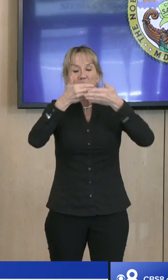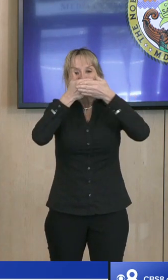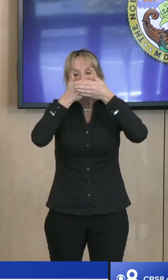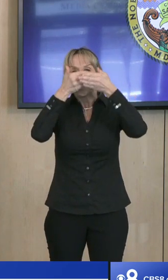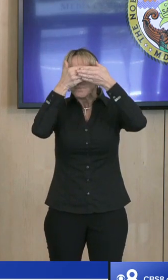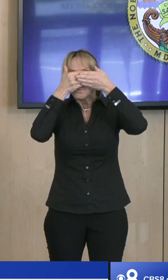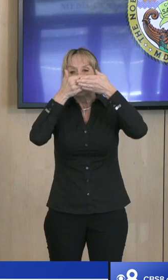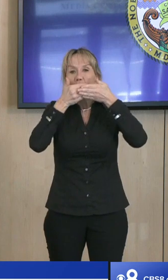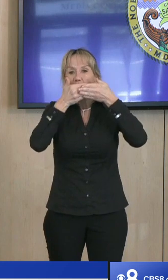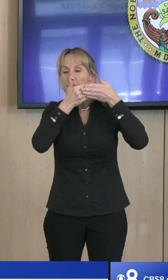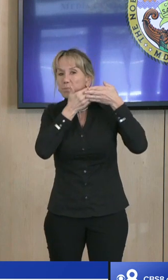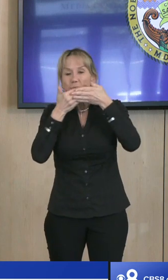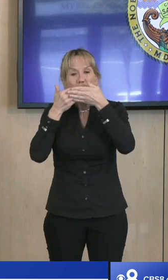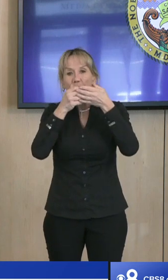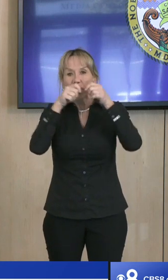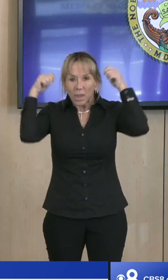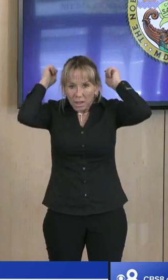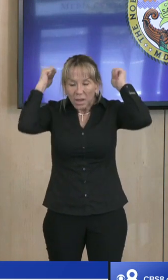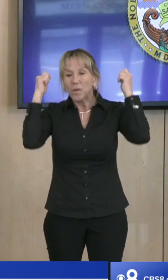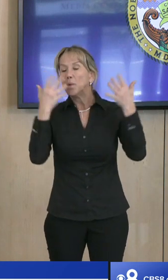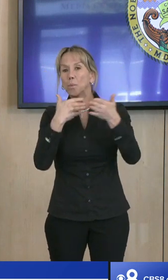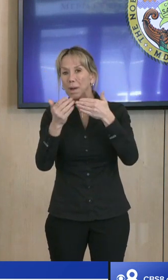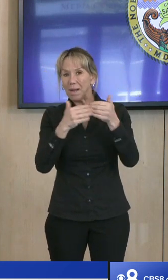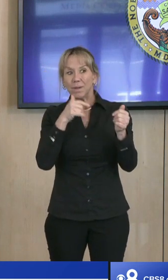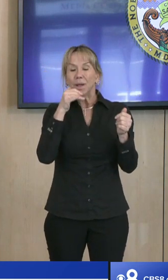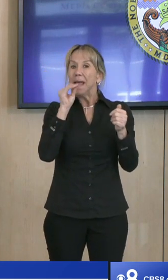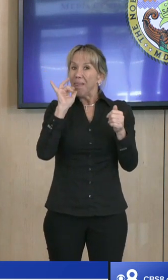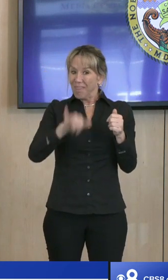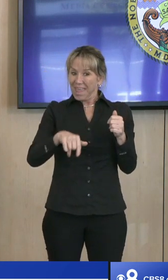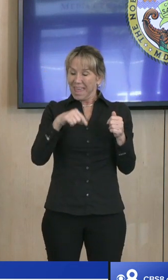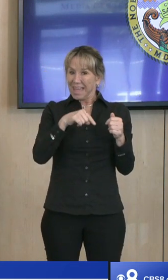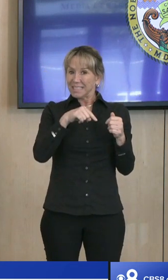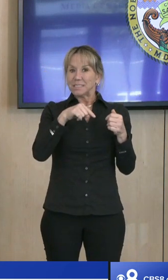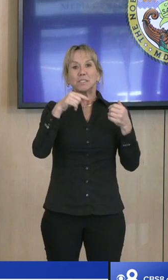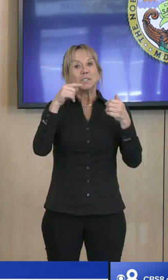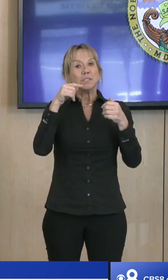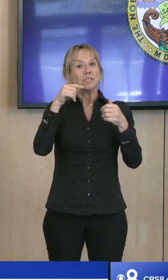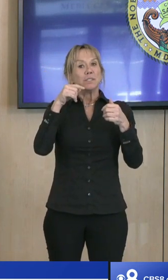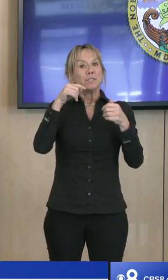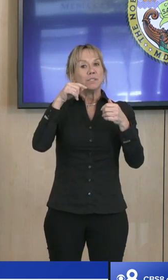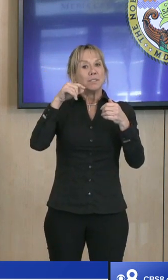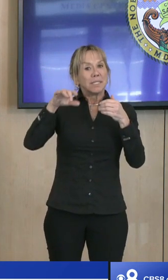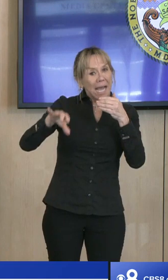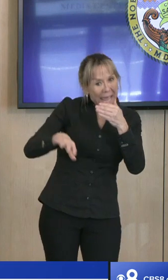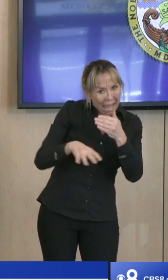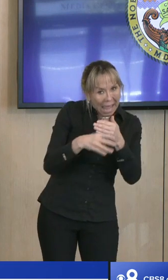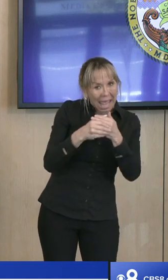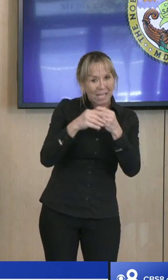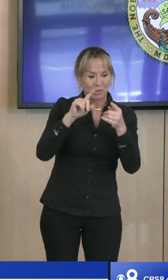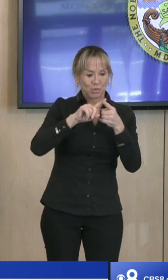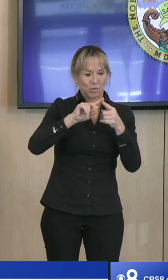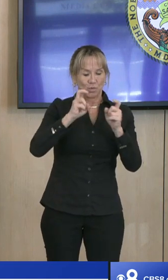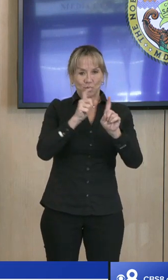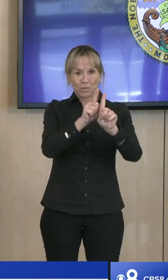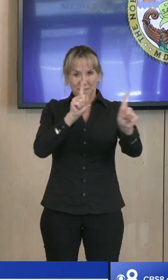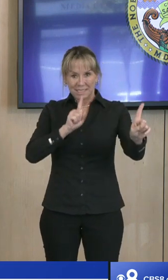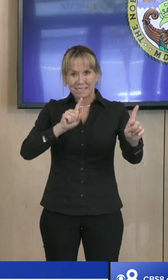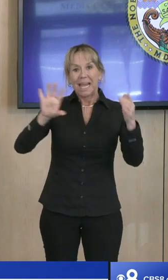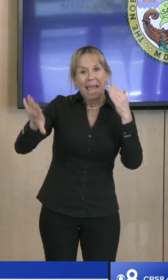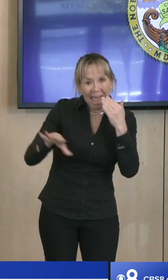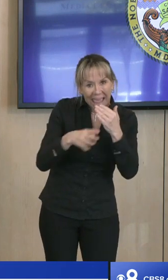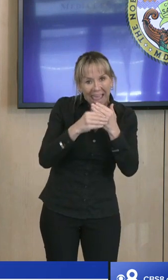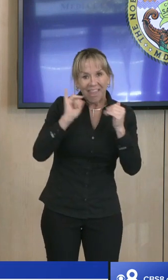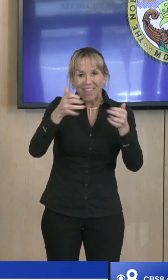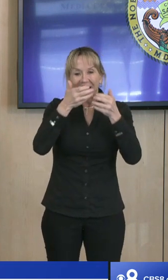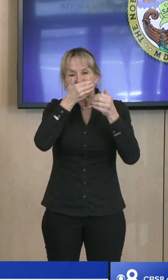this is only in addition to everything else that you are already doing. If you are staying at home, if you